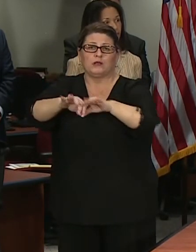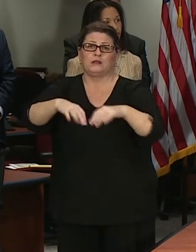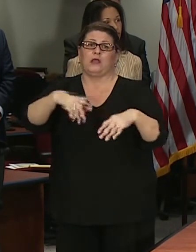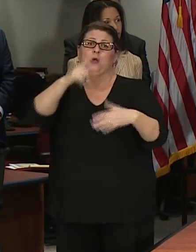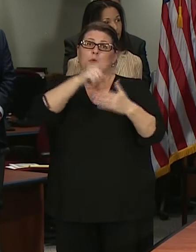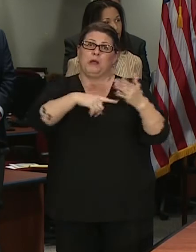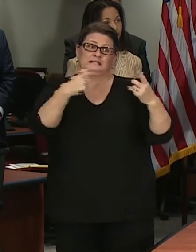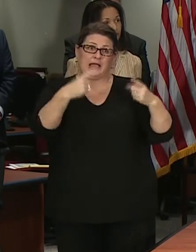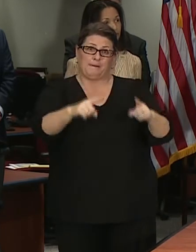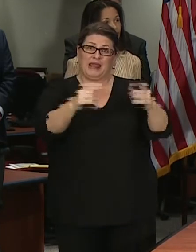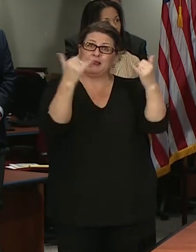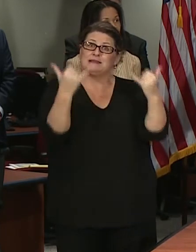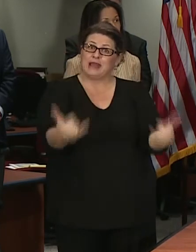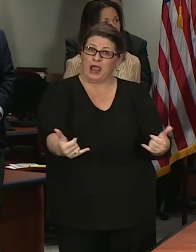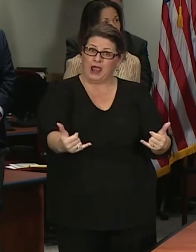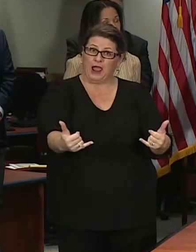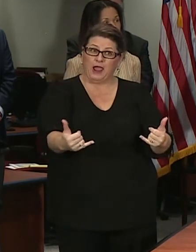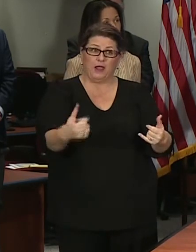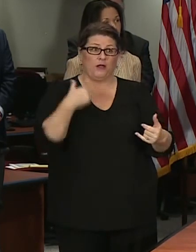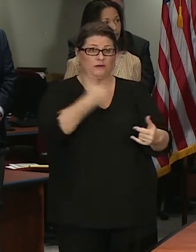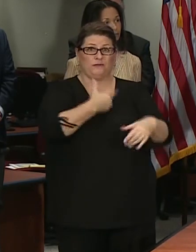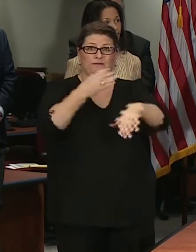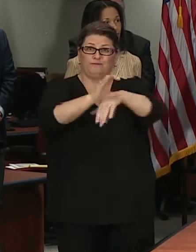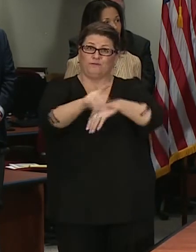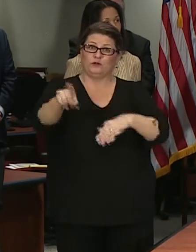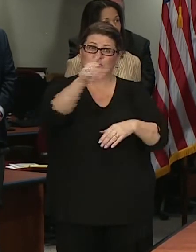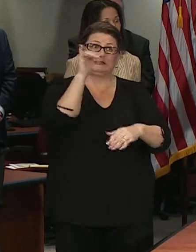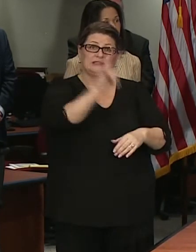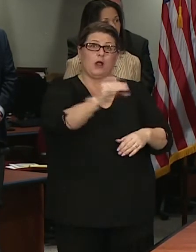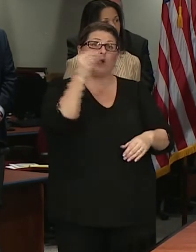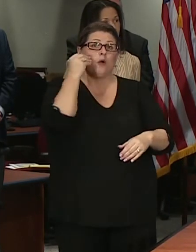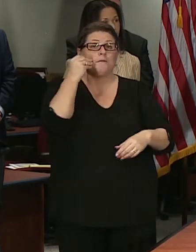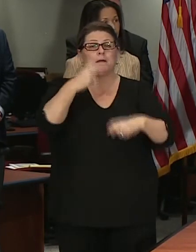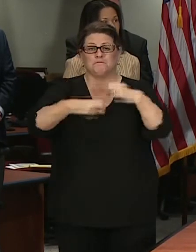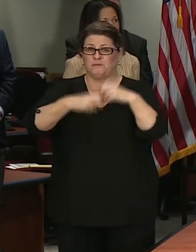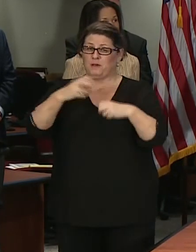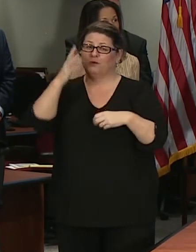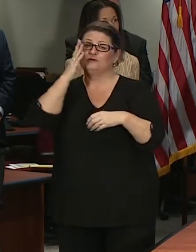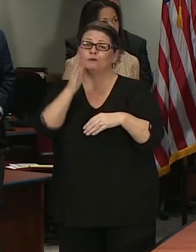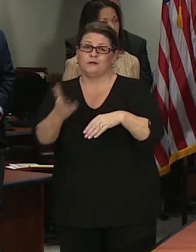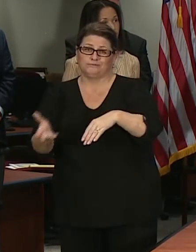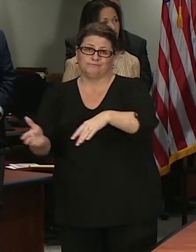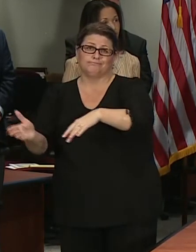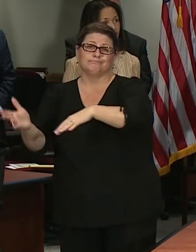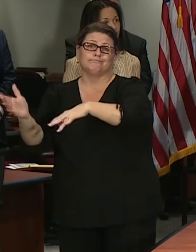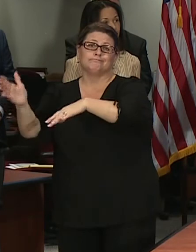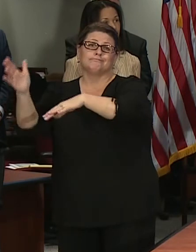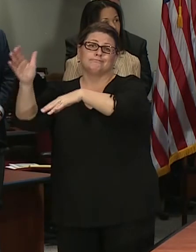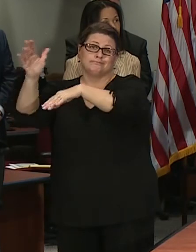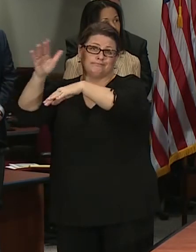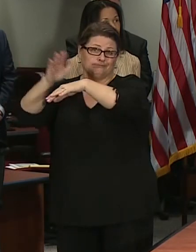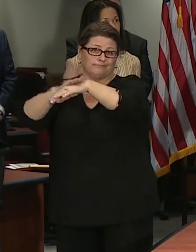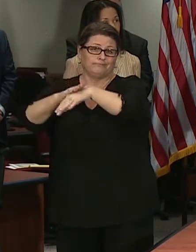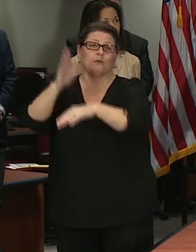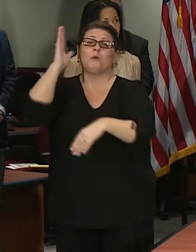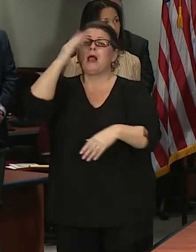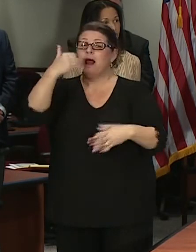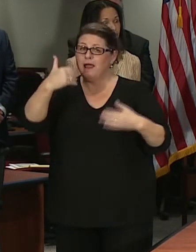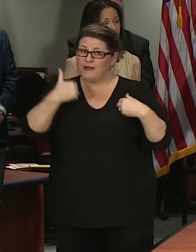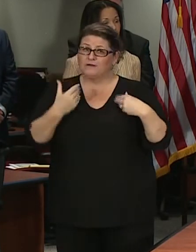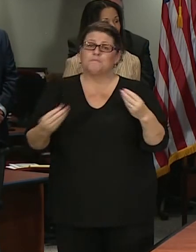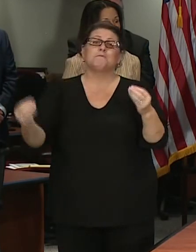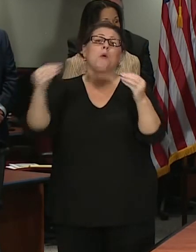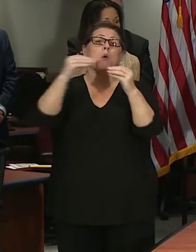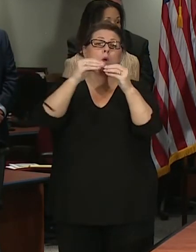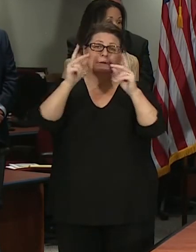to exacerbate existing problems and create more. Again, I repeat that we are going to have more and more people that are